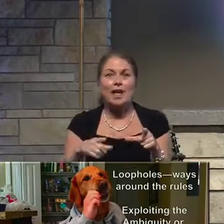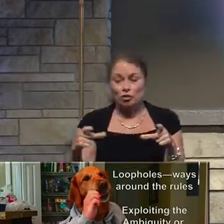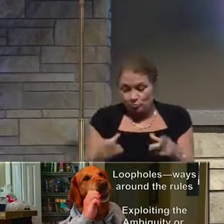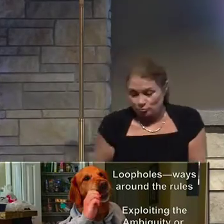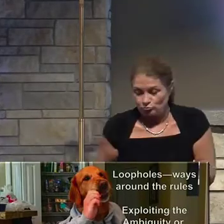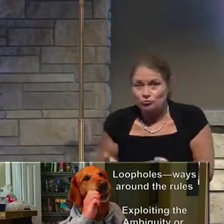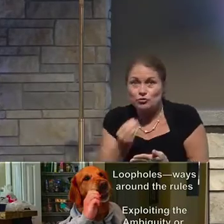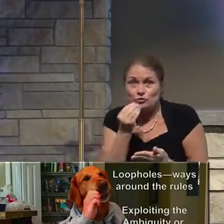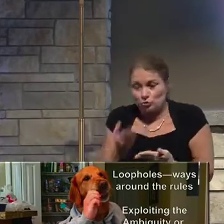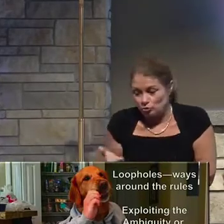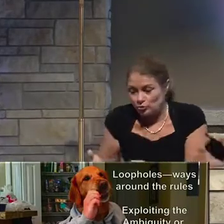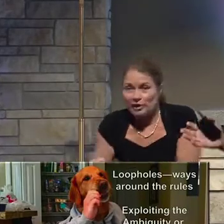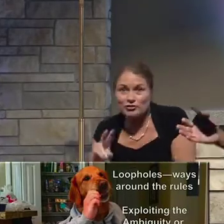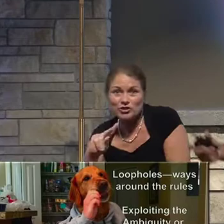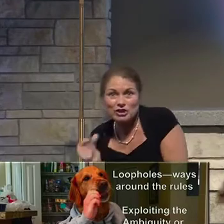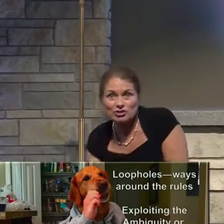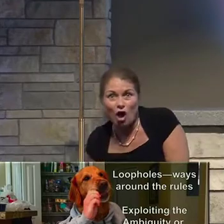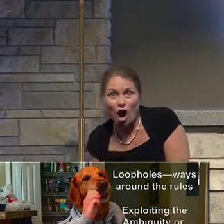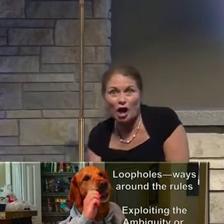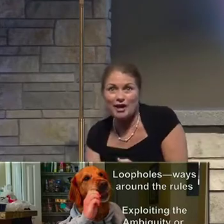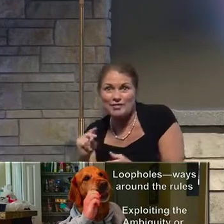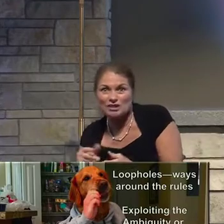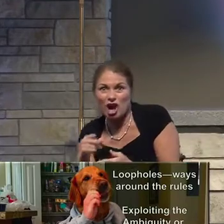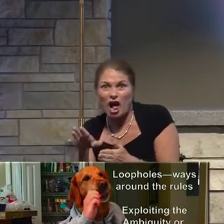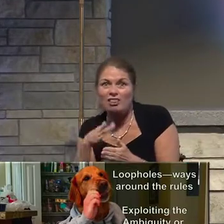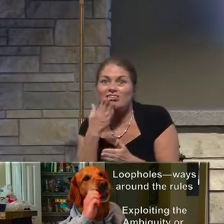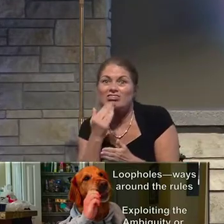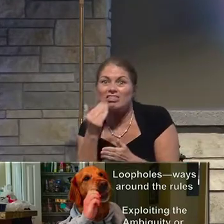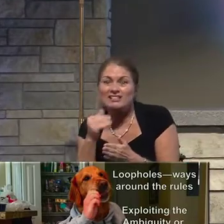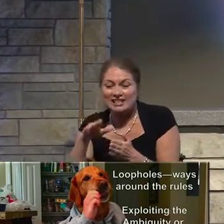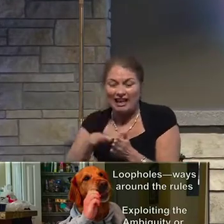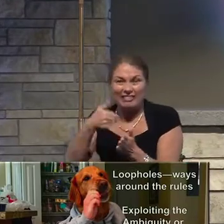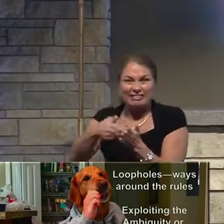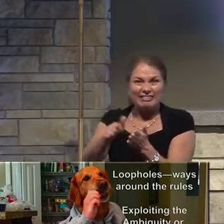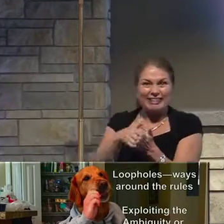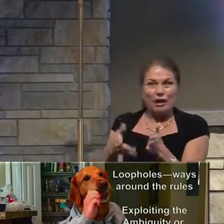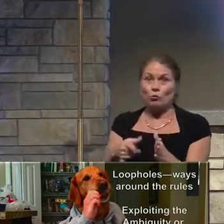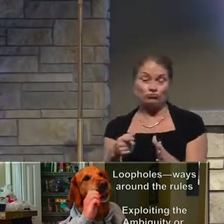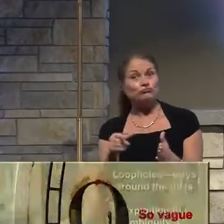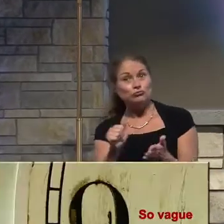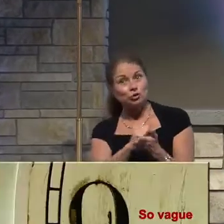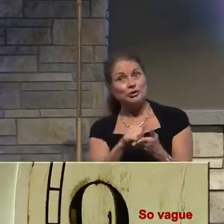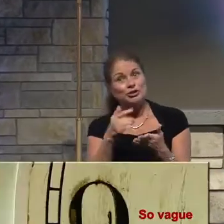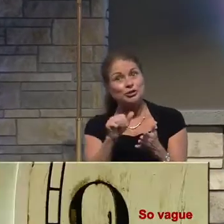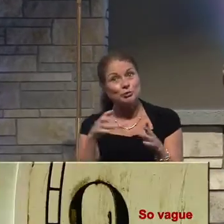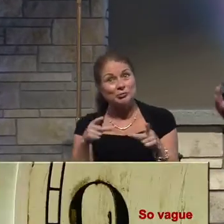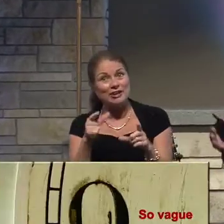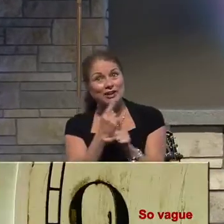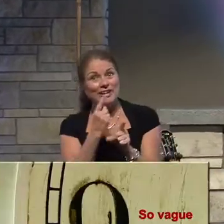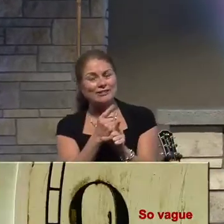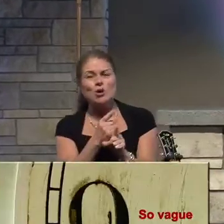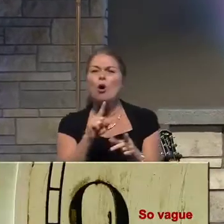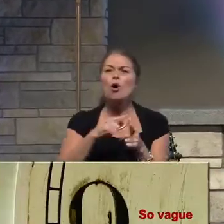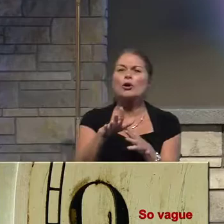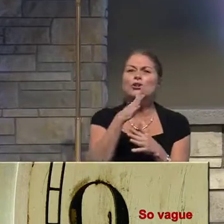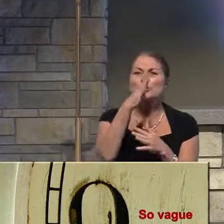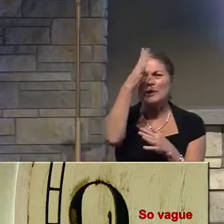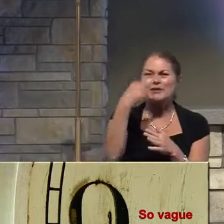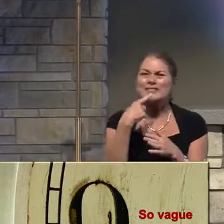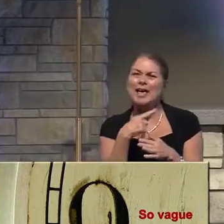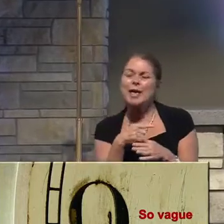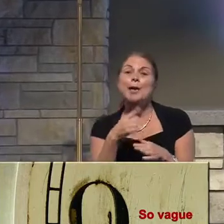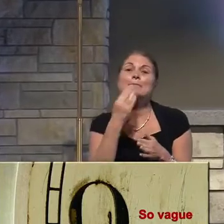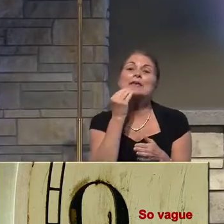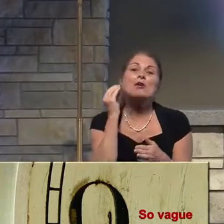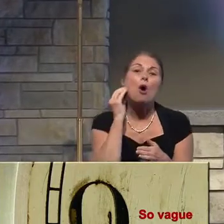the dog, and the dog licks it clean. You cleaned your plate. Or your parents tell you, "Be home at 9. Well, you know